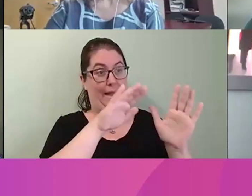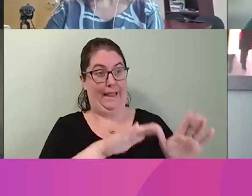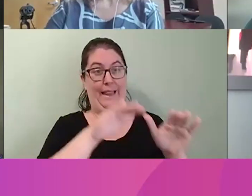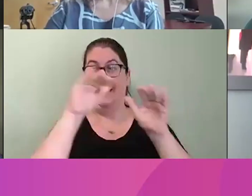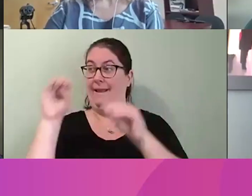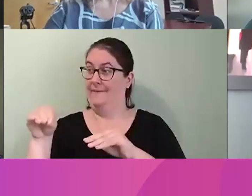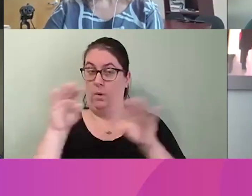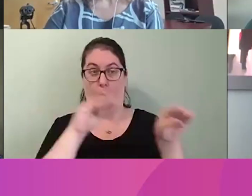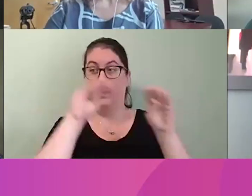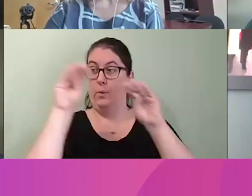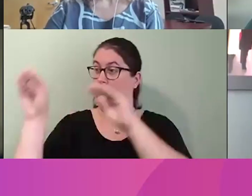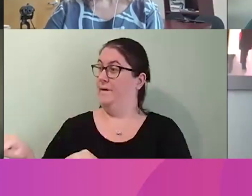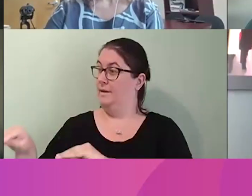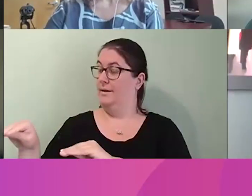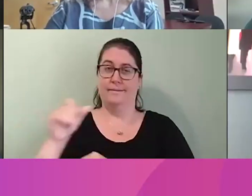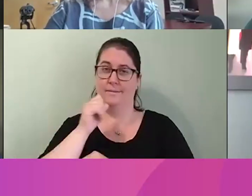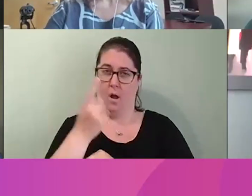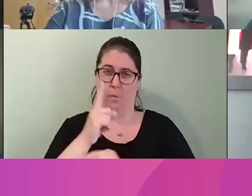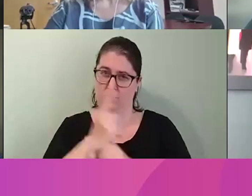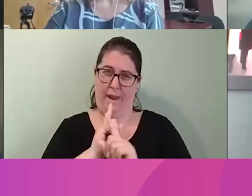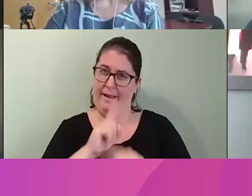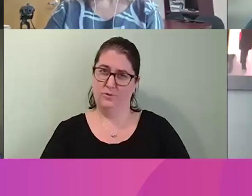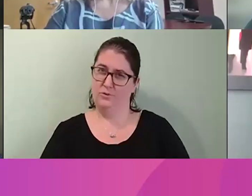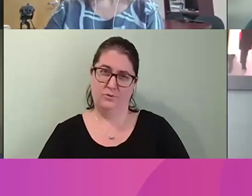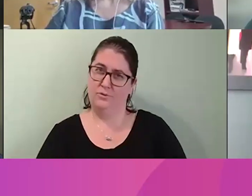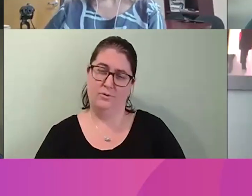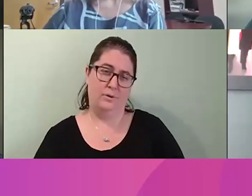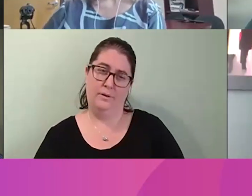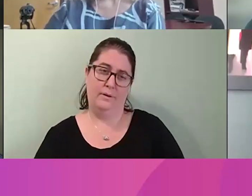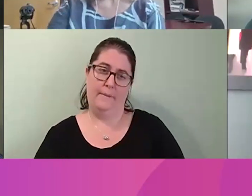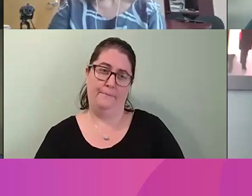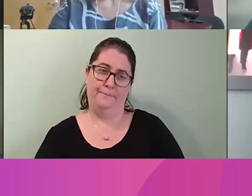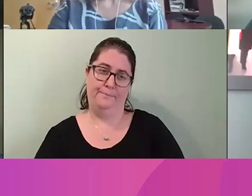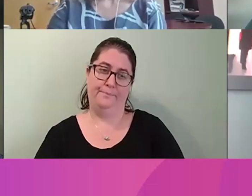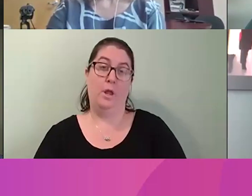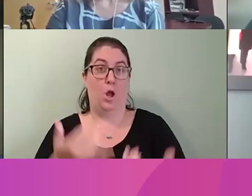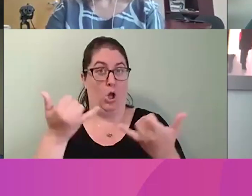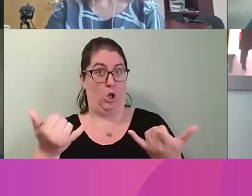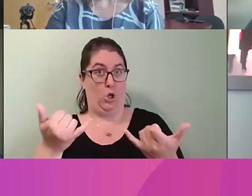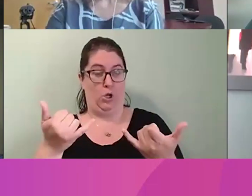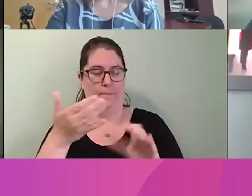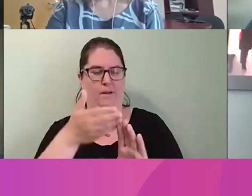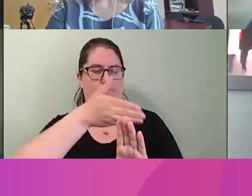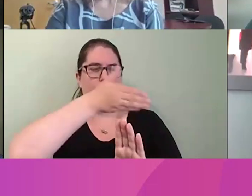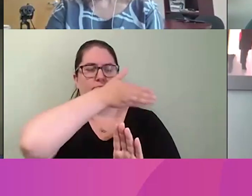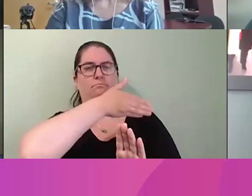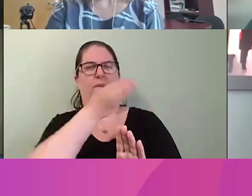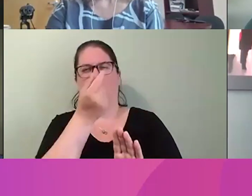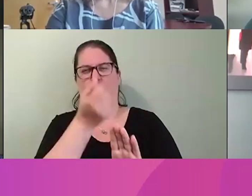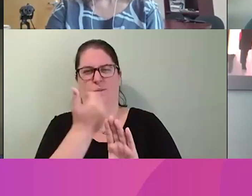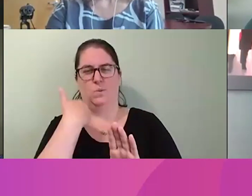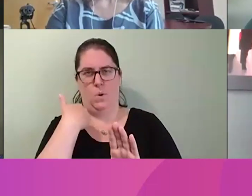moving somewhere else isn't always the right answer. Not in the current study, but previous work our team did a few years